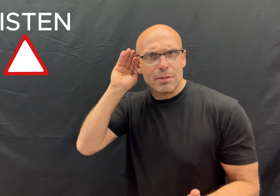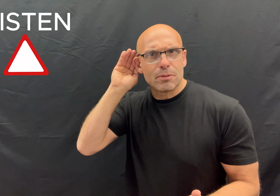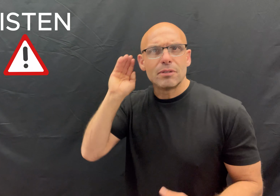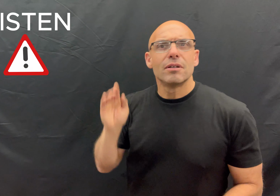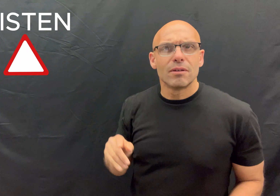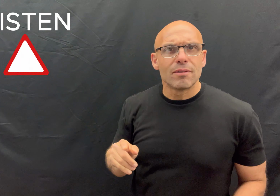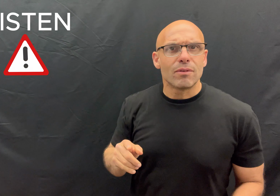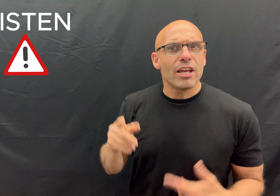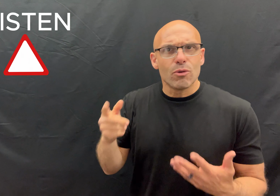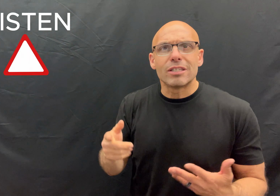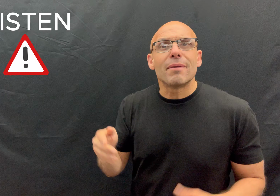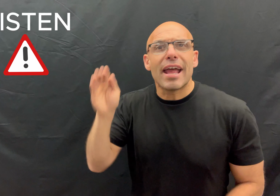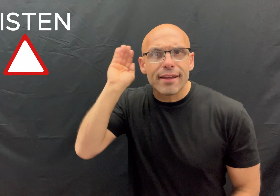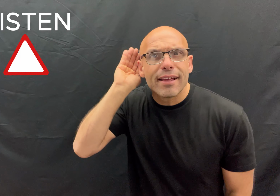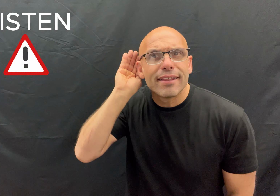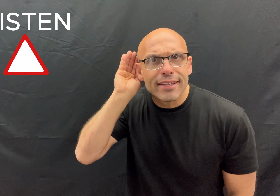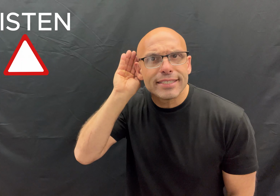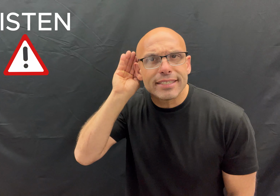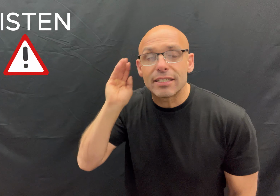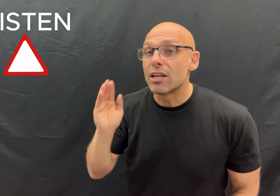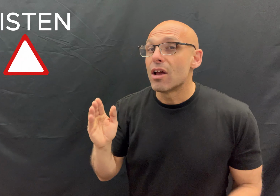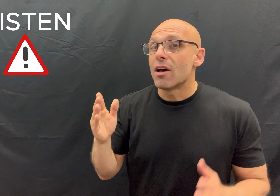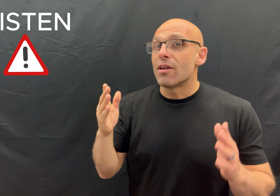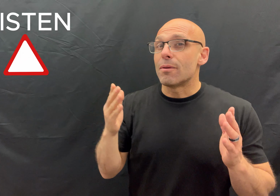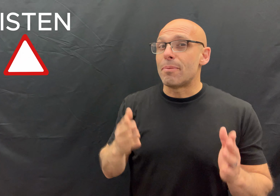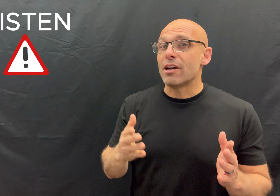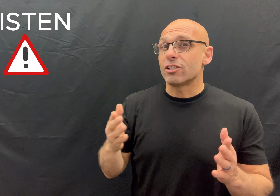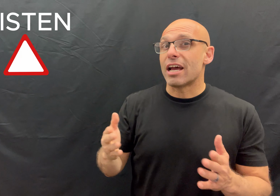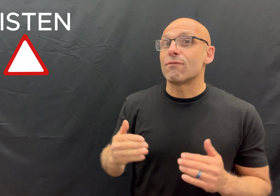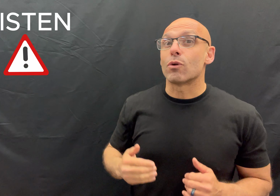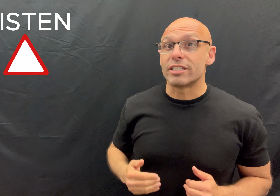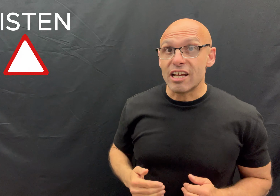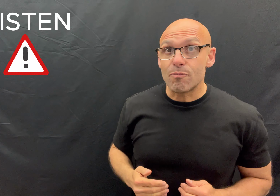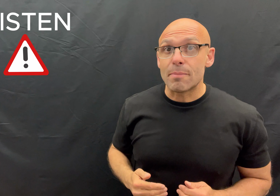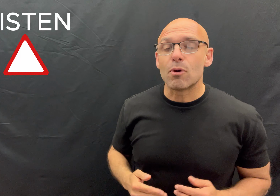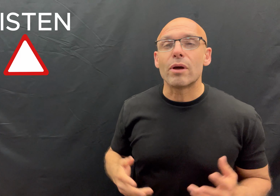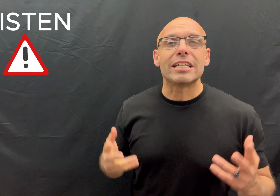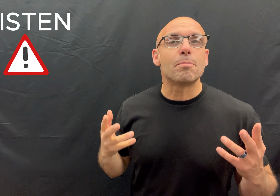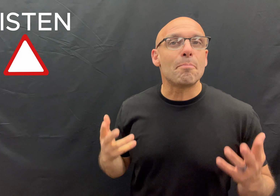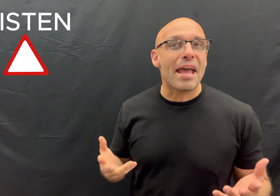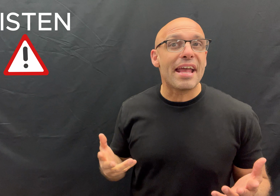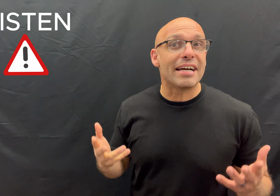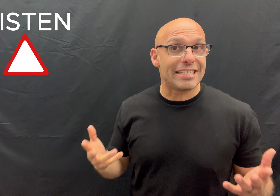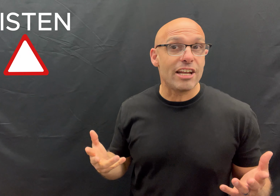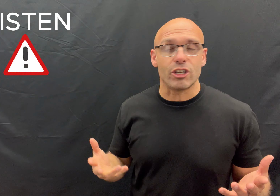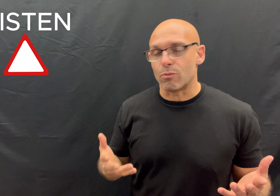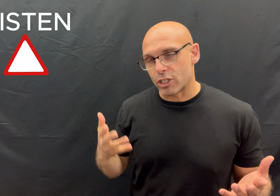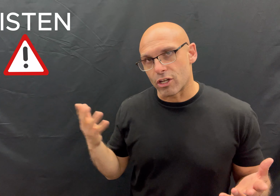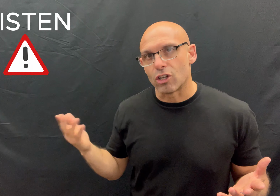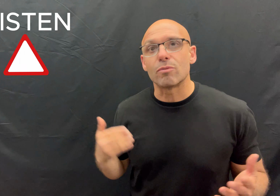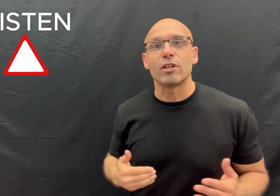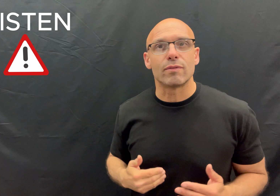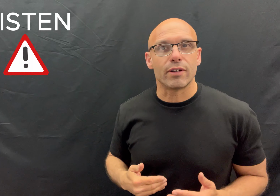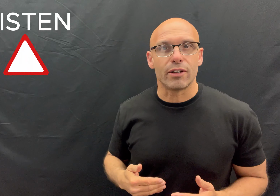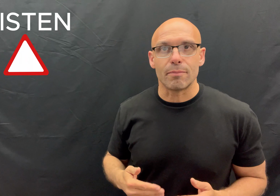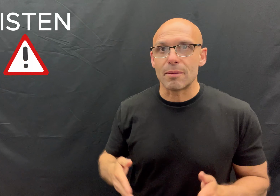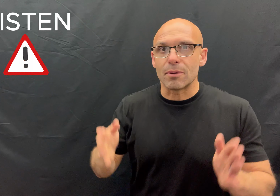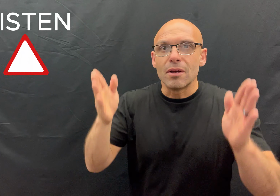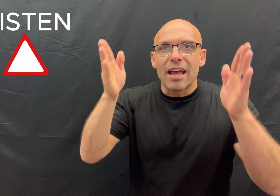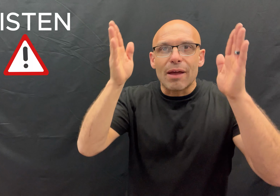people, right? You would tell them, hey, listen. The better sign for deaf people is pay attention, which could also be used for hearing people. And we're